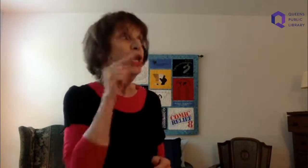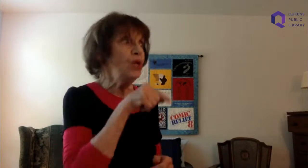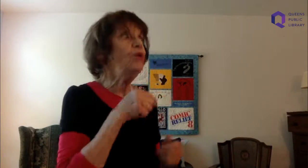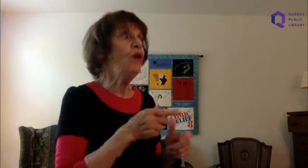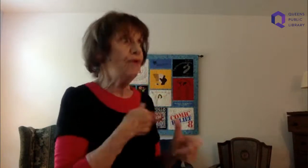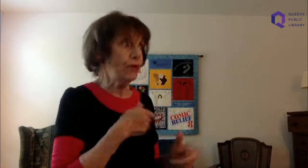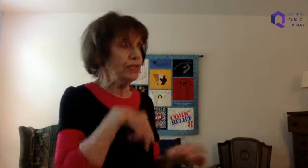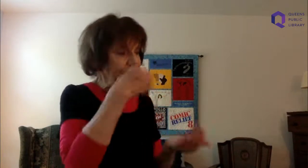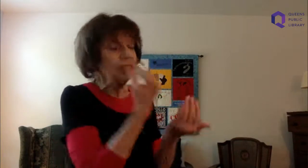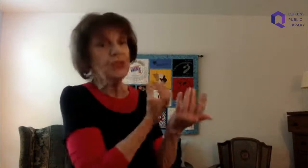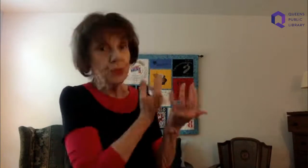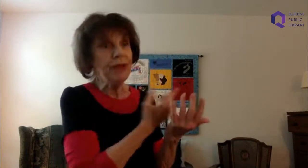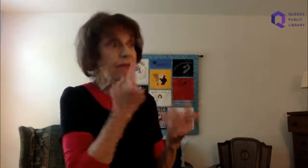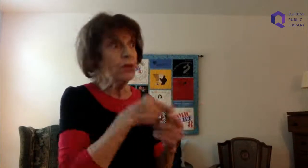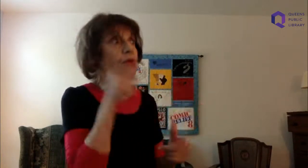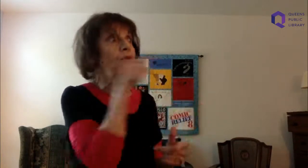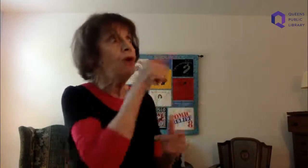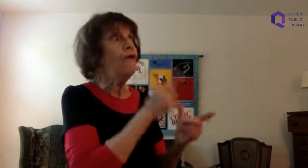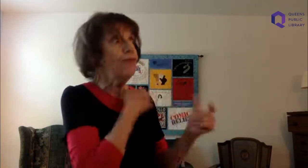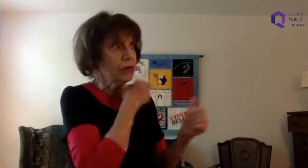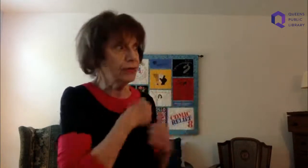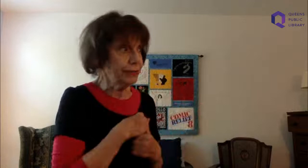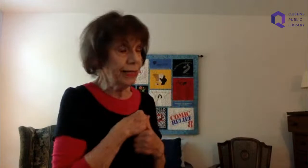go first. I'll just wait for you. You go first.